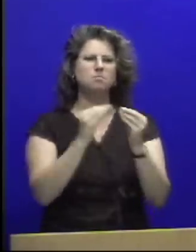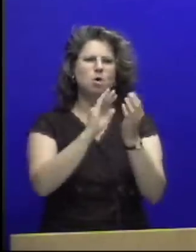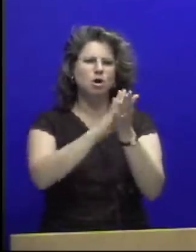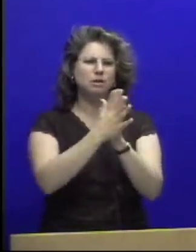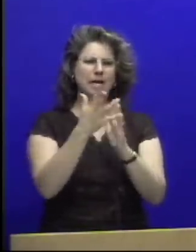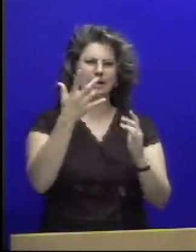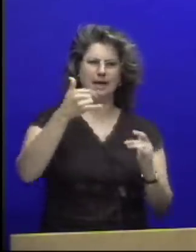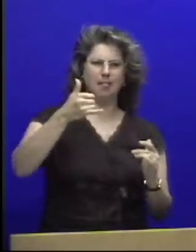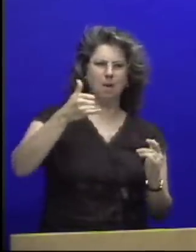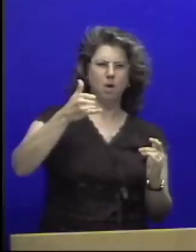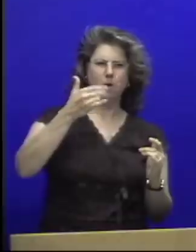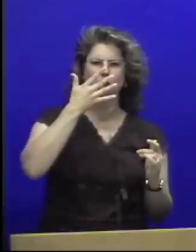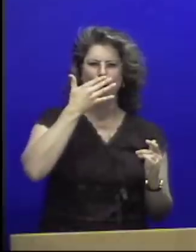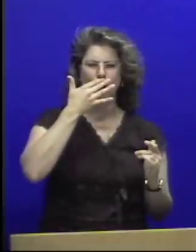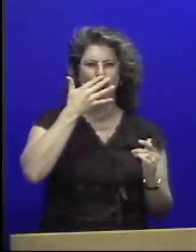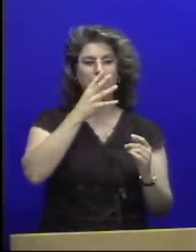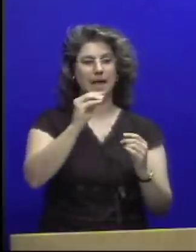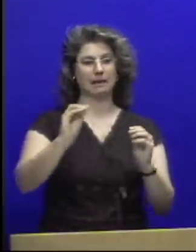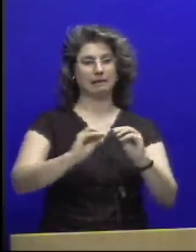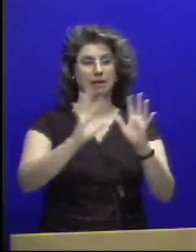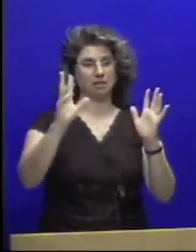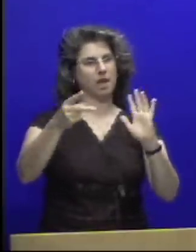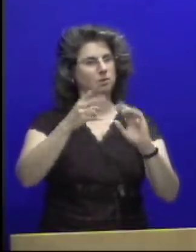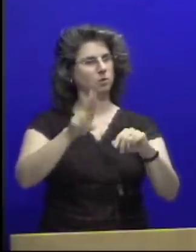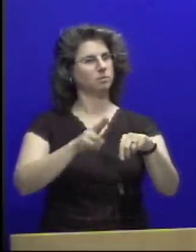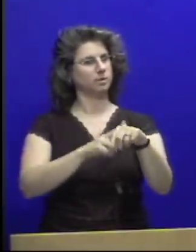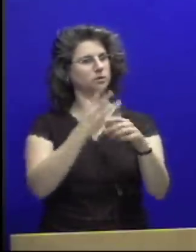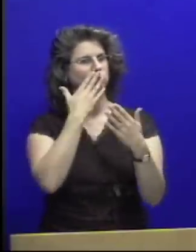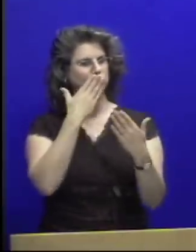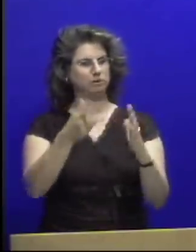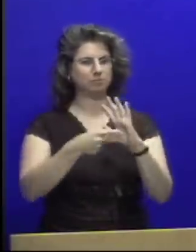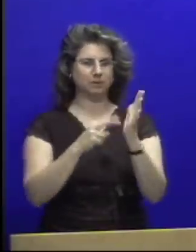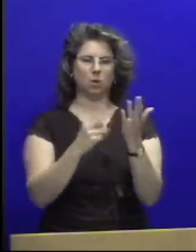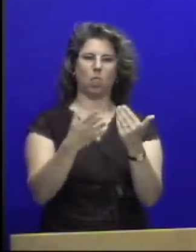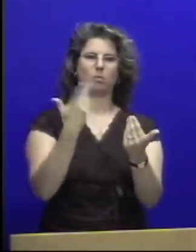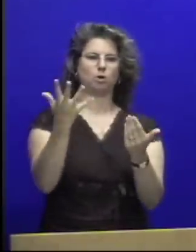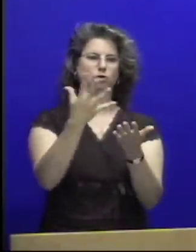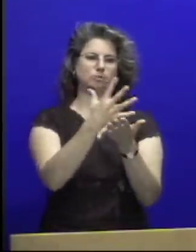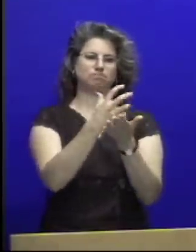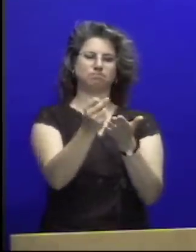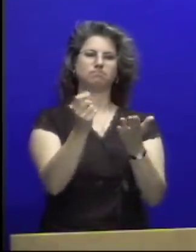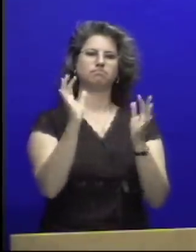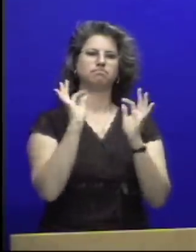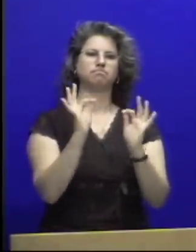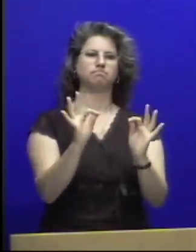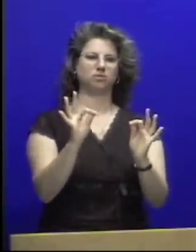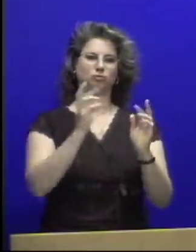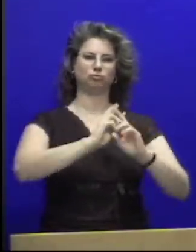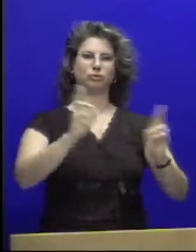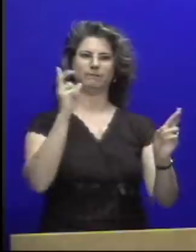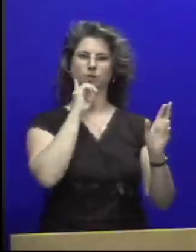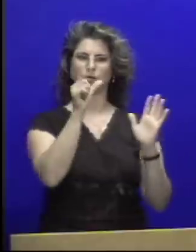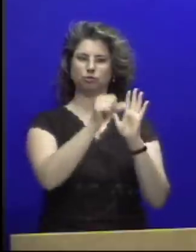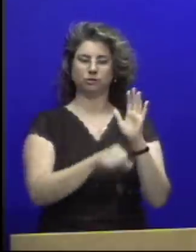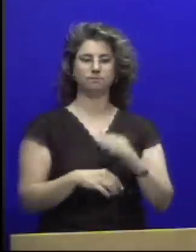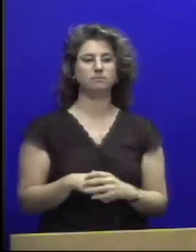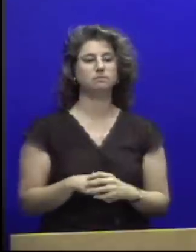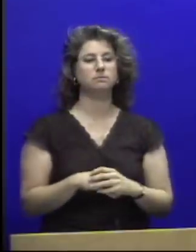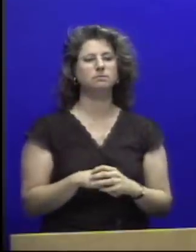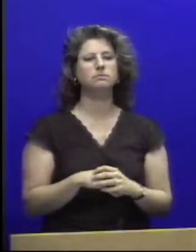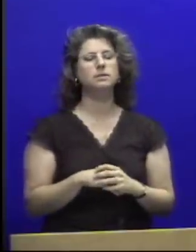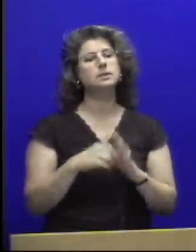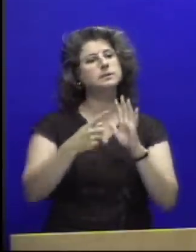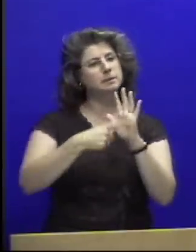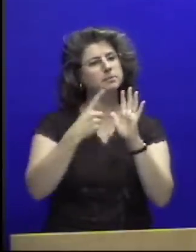then clear, and then you know that you're getting close to being done with the prep. You may also have to take